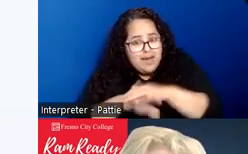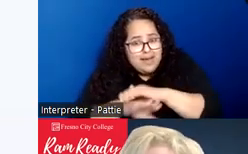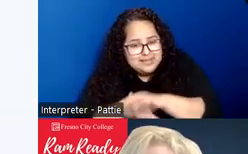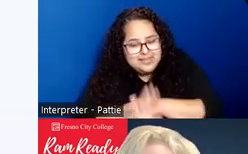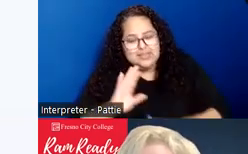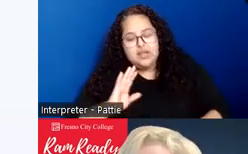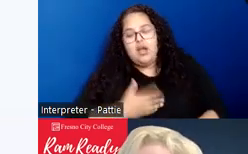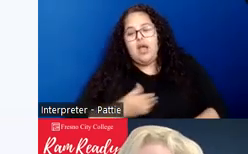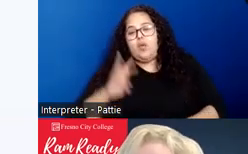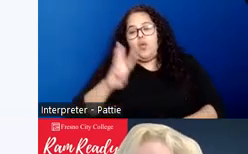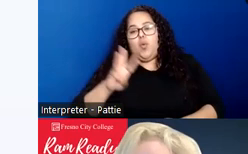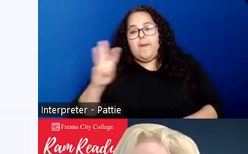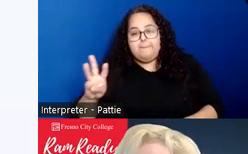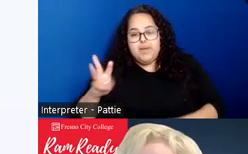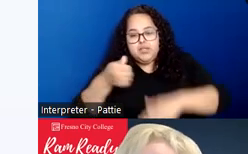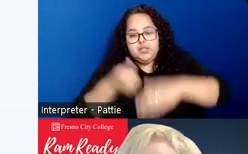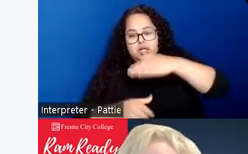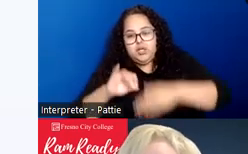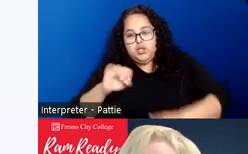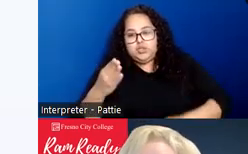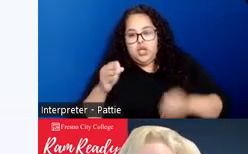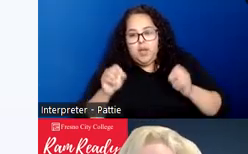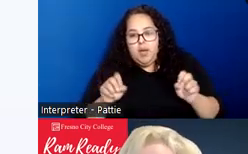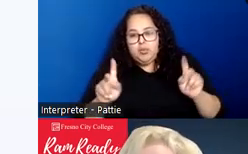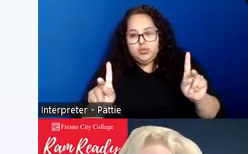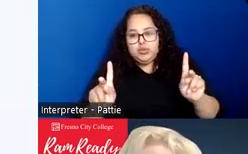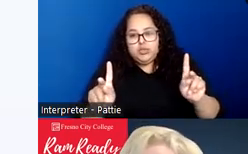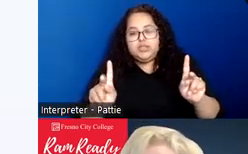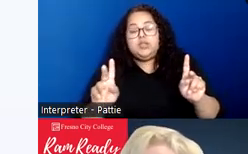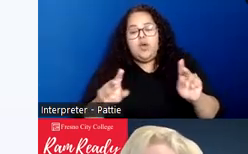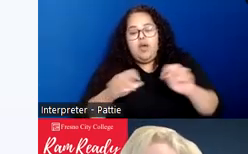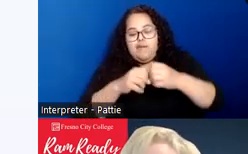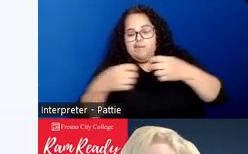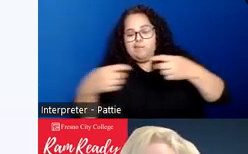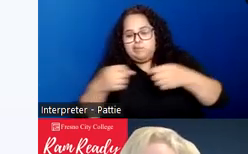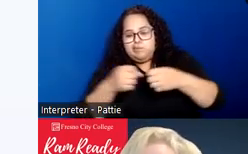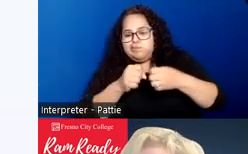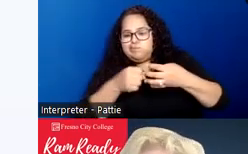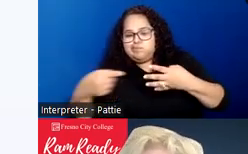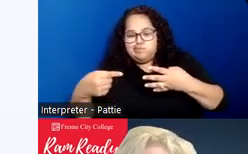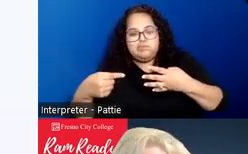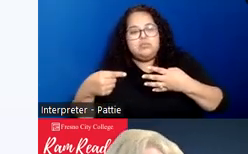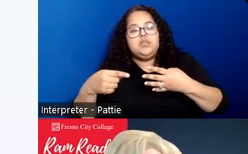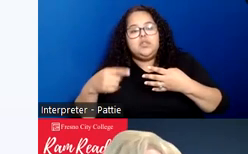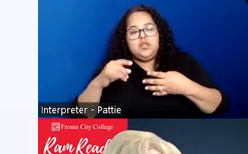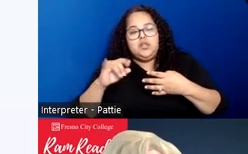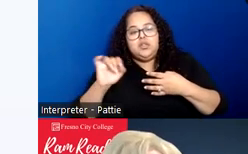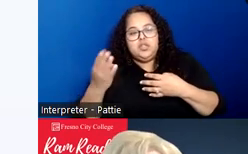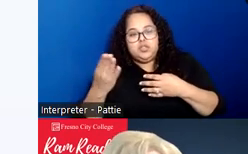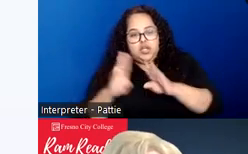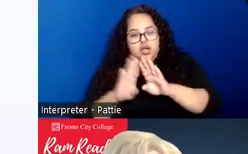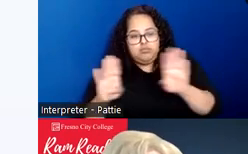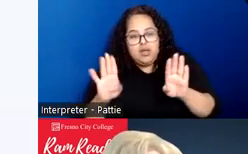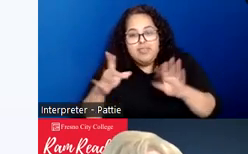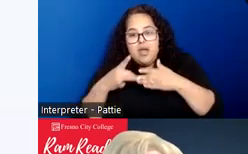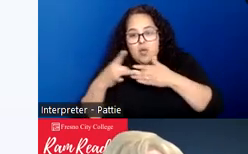webpage and go under job opportunities, and the icon job speaker will come up, and just click on it. And then it will take